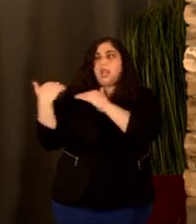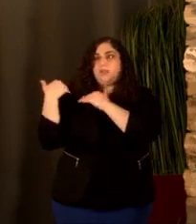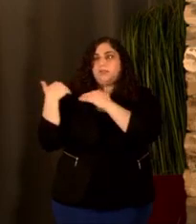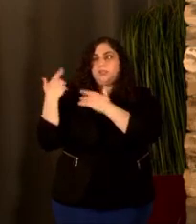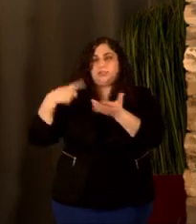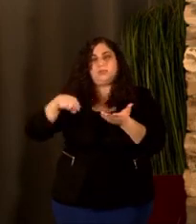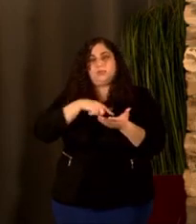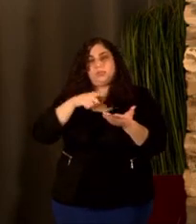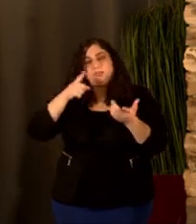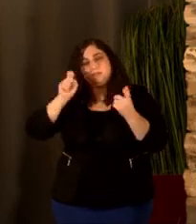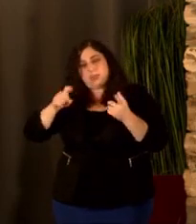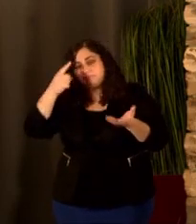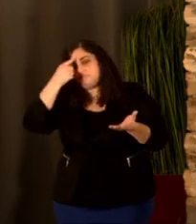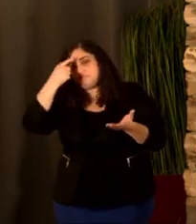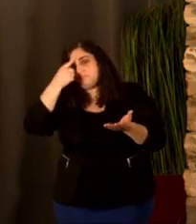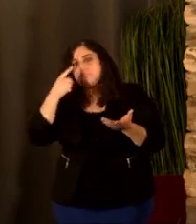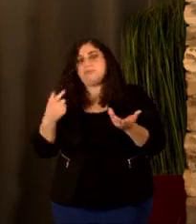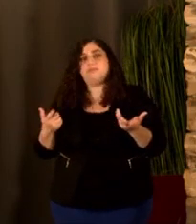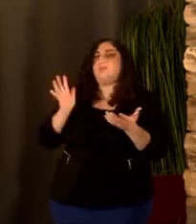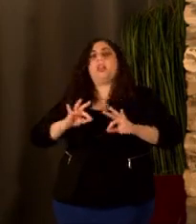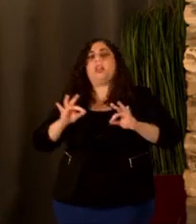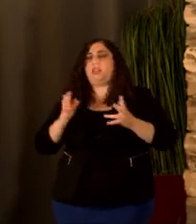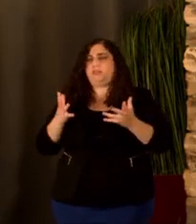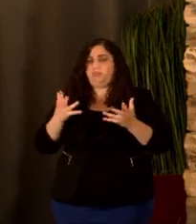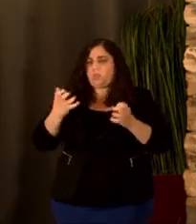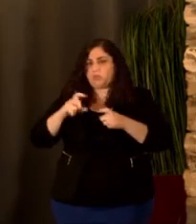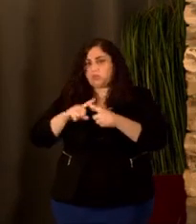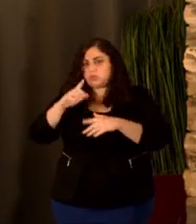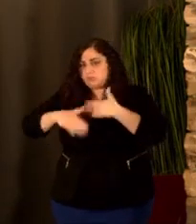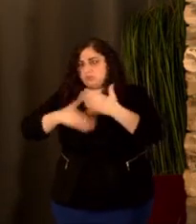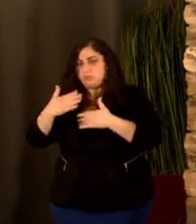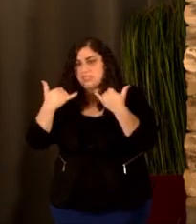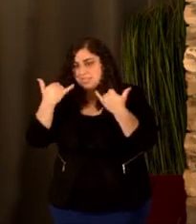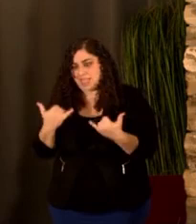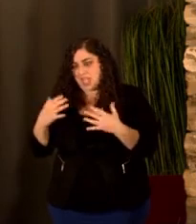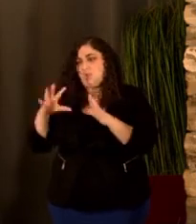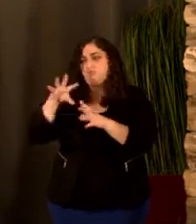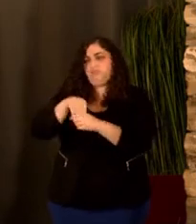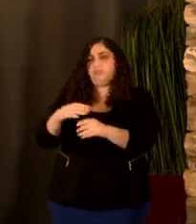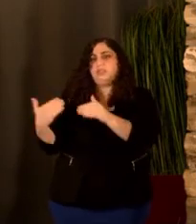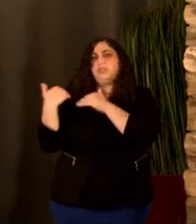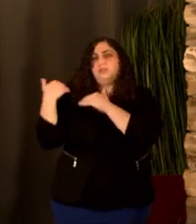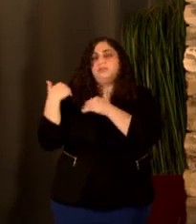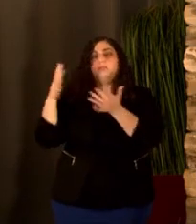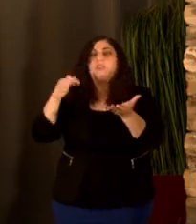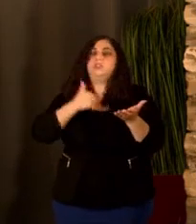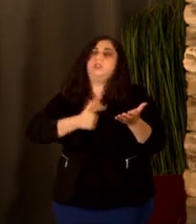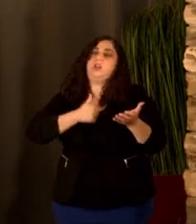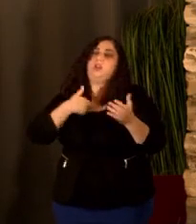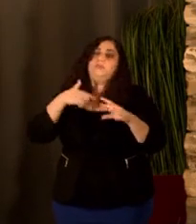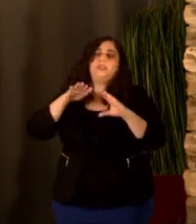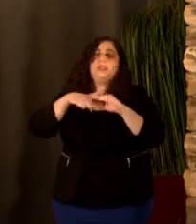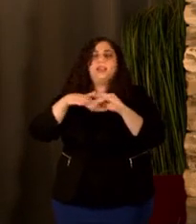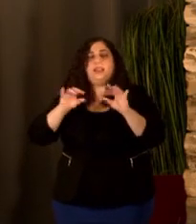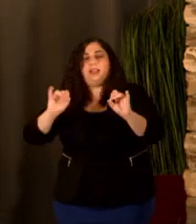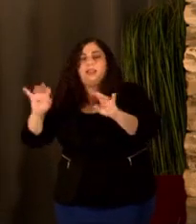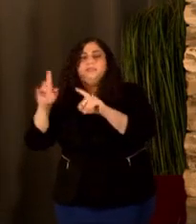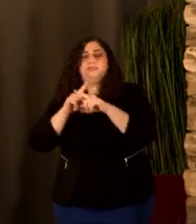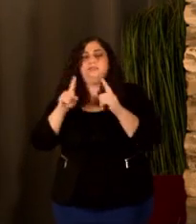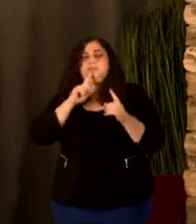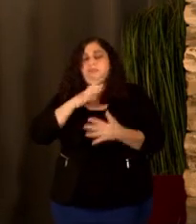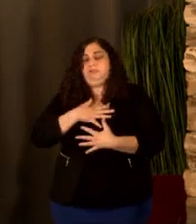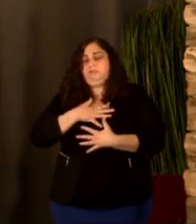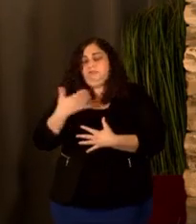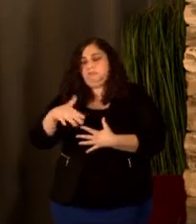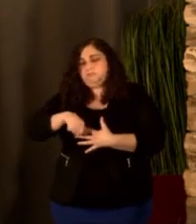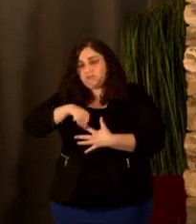the past as well. So with that, forgive me for being a little long-winded, but this is a point of personal pride and passion for me as a former